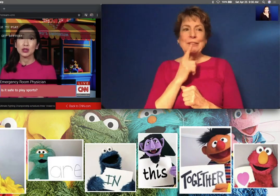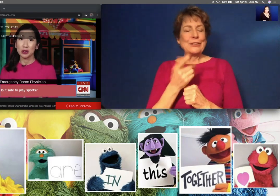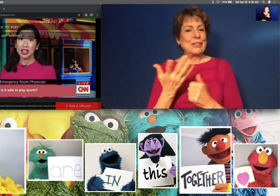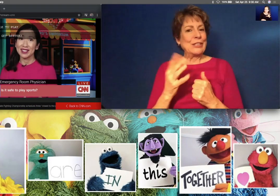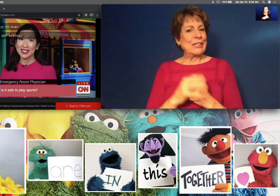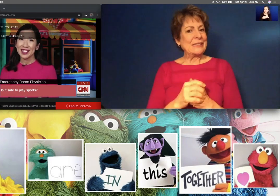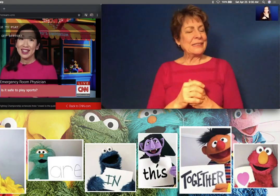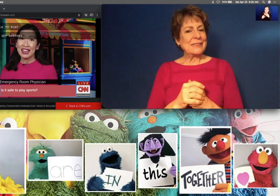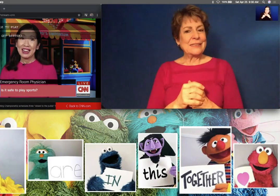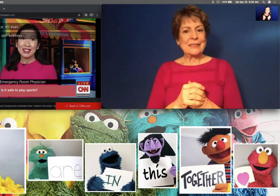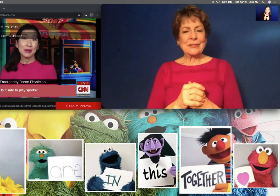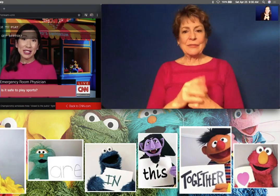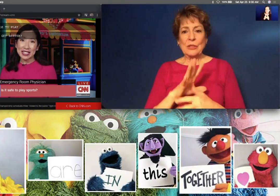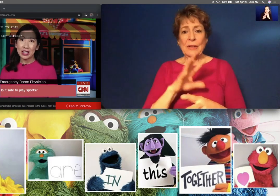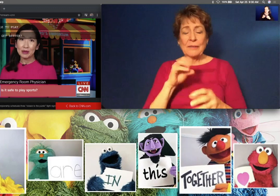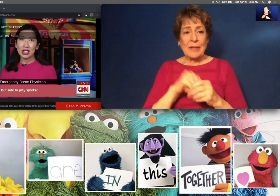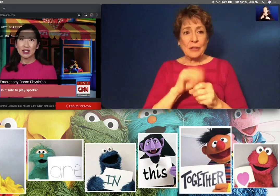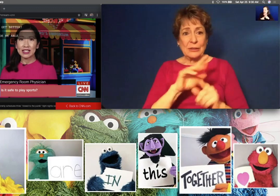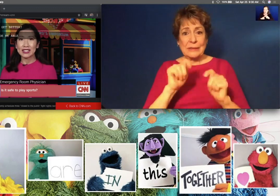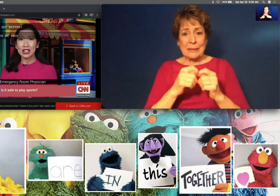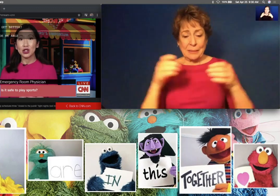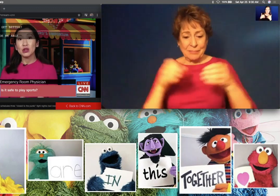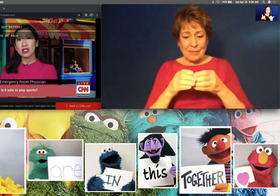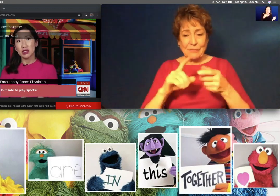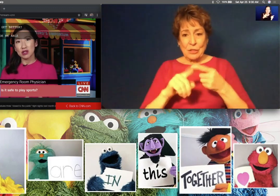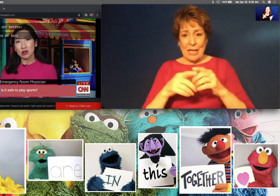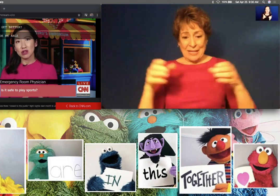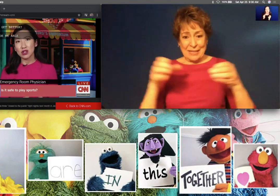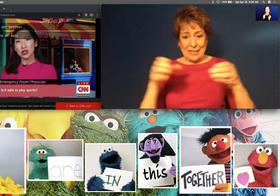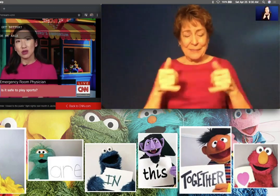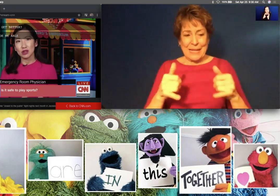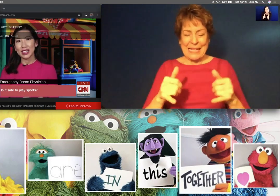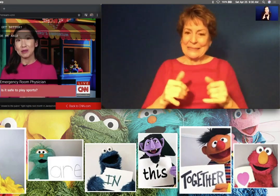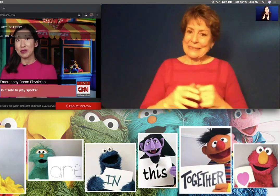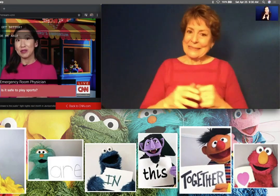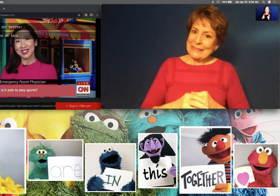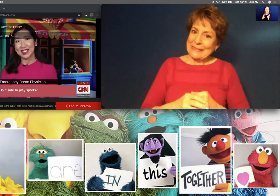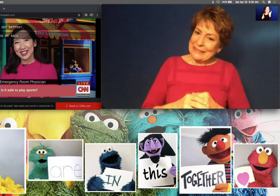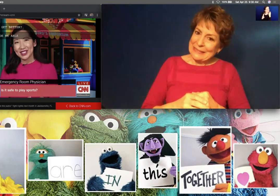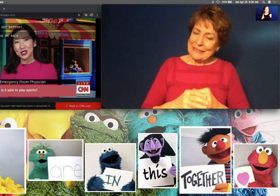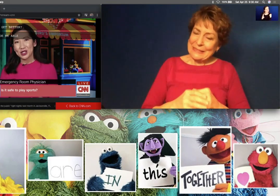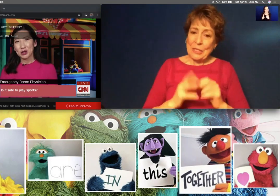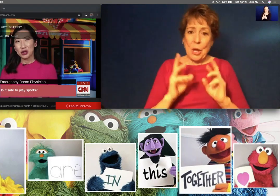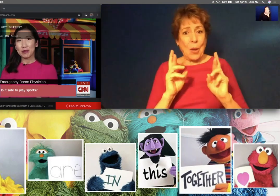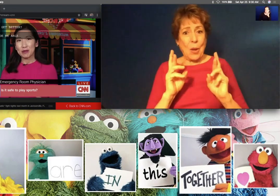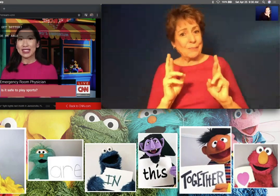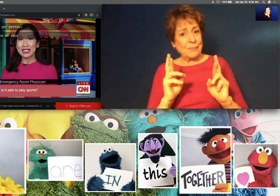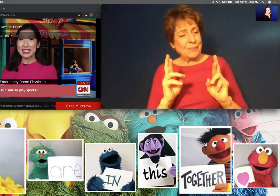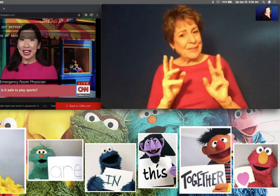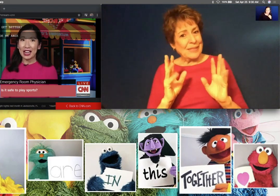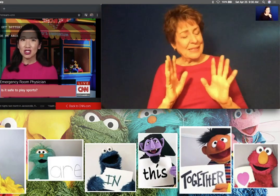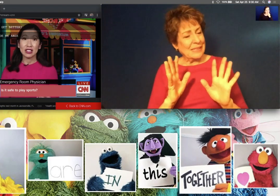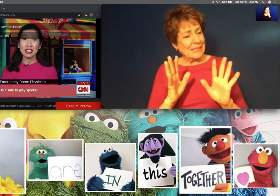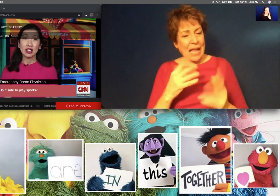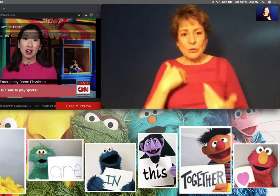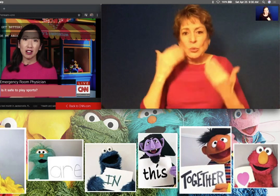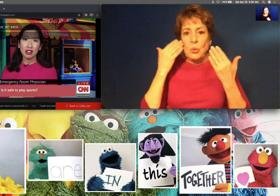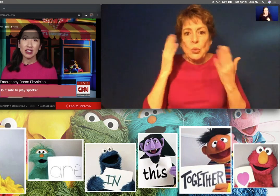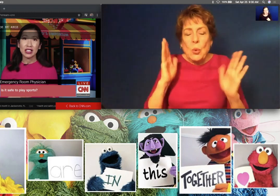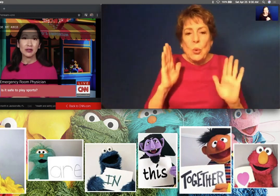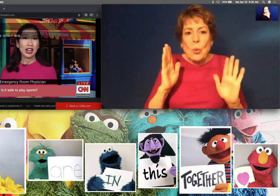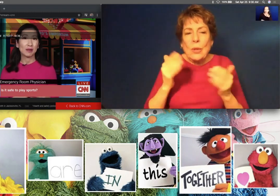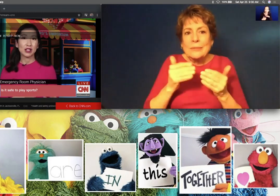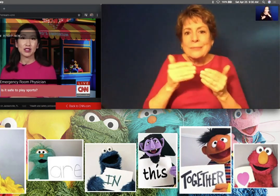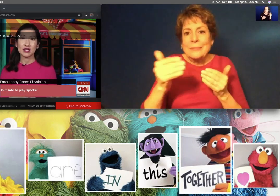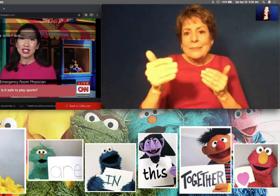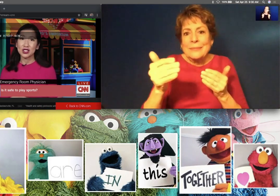just don't know yet. And in the meantime, there are things that you can do to keep fit. So you can practice catch in the yard